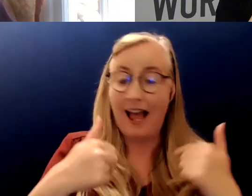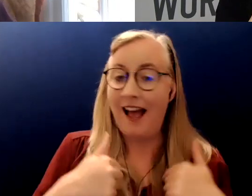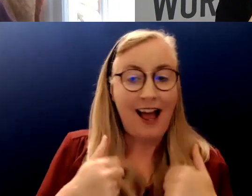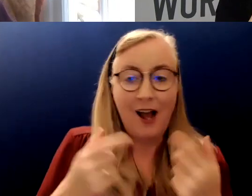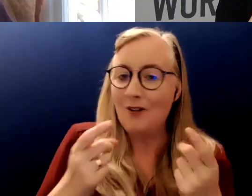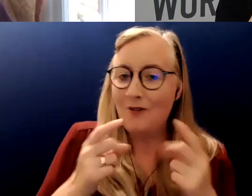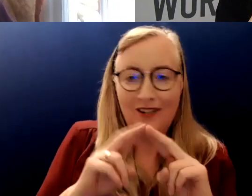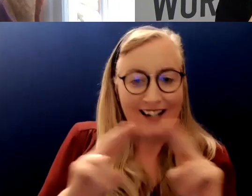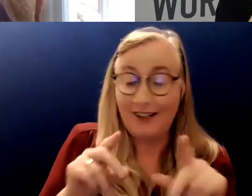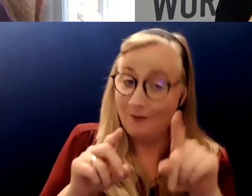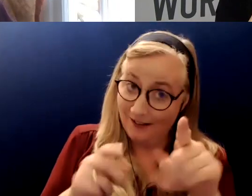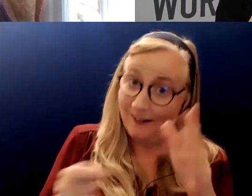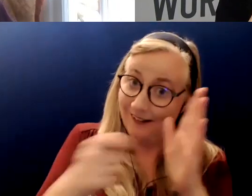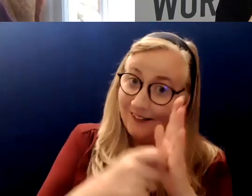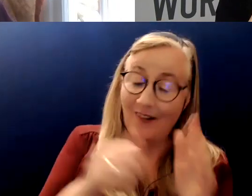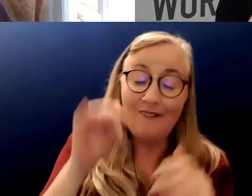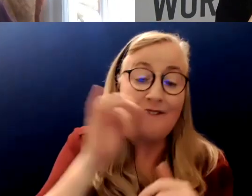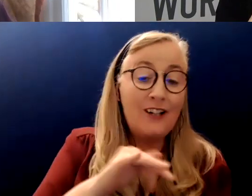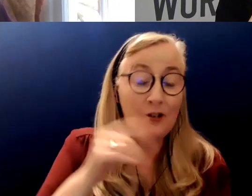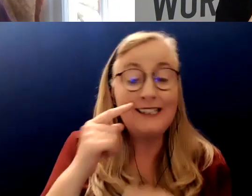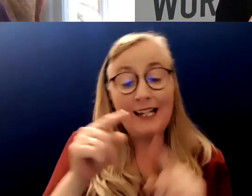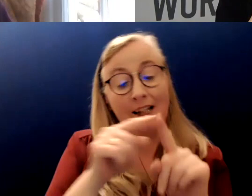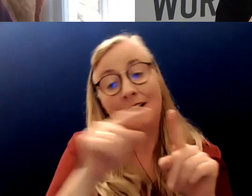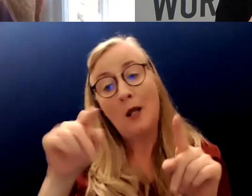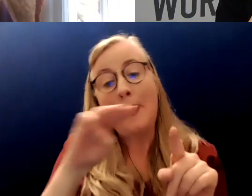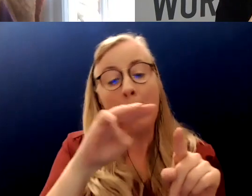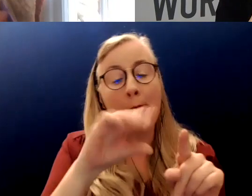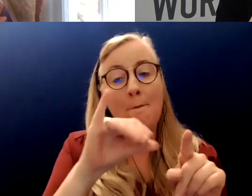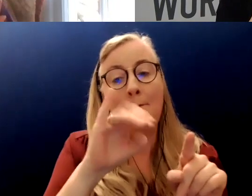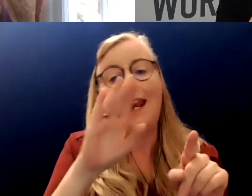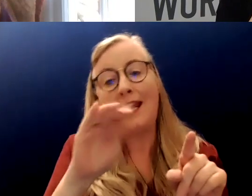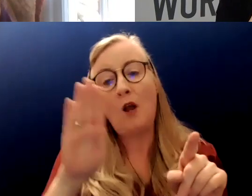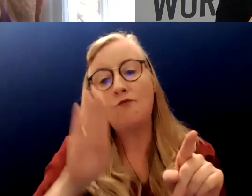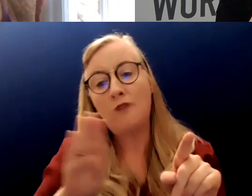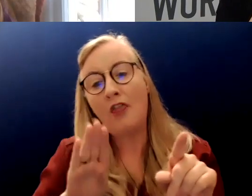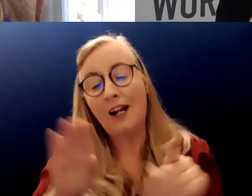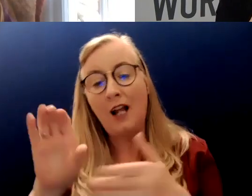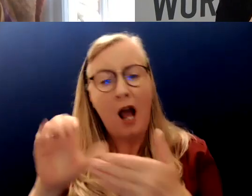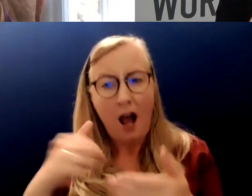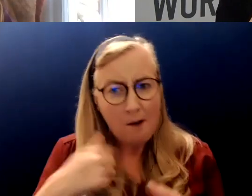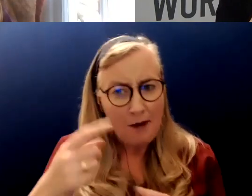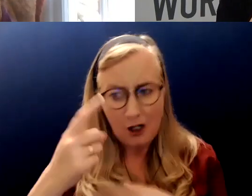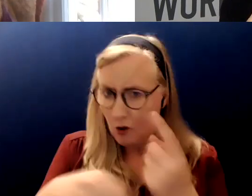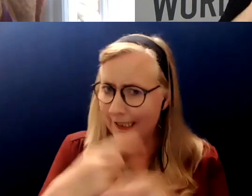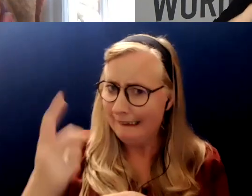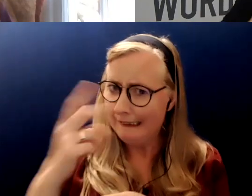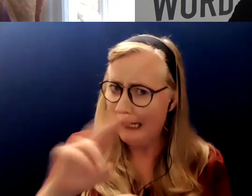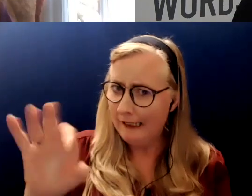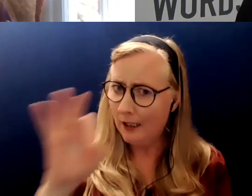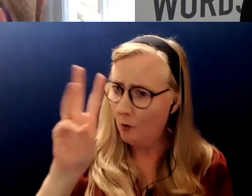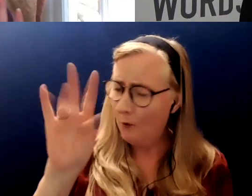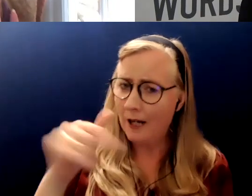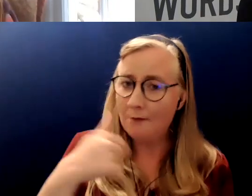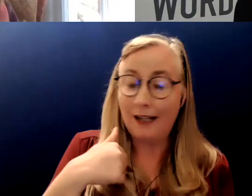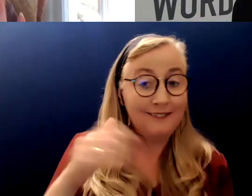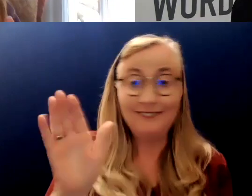this is another funny story. When people see Millie Brothers Scholarship, they may approach me and go, "My daughter didn't get it. Why?" Oh, no,